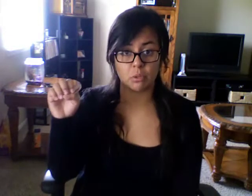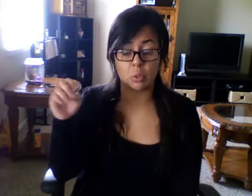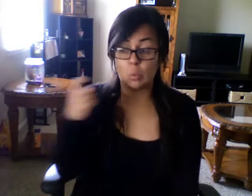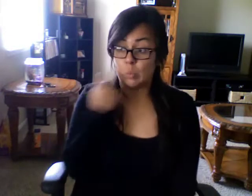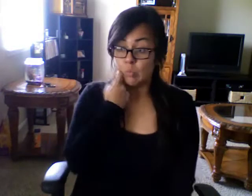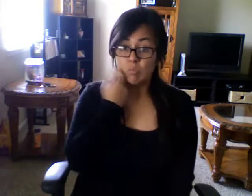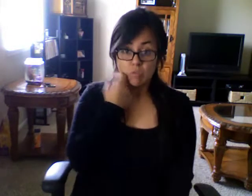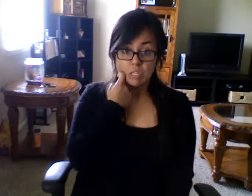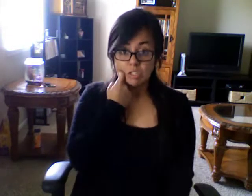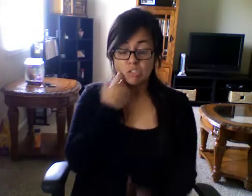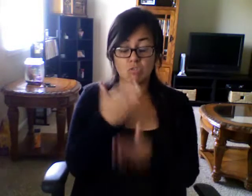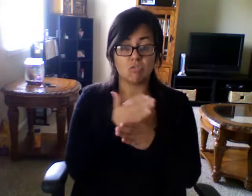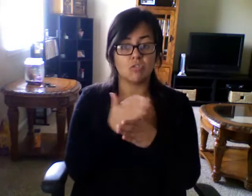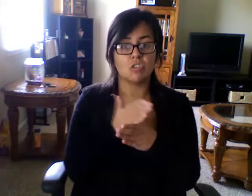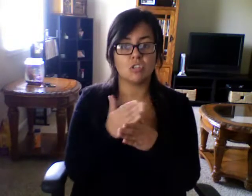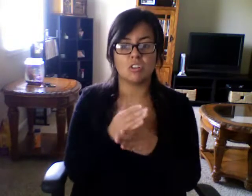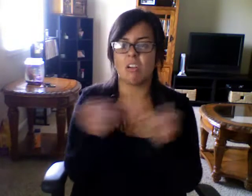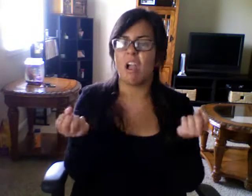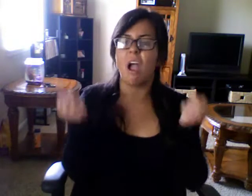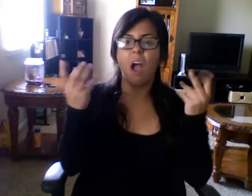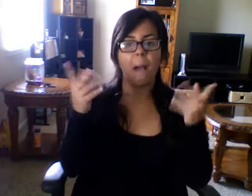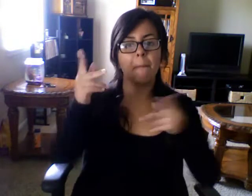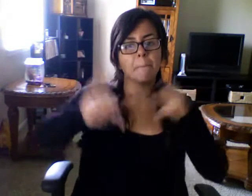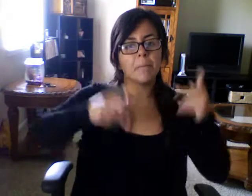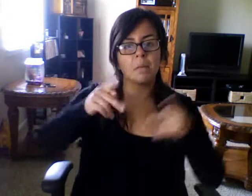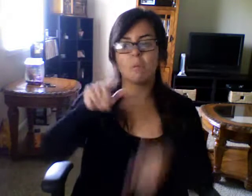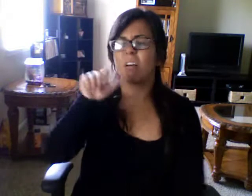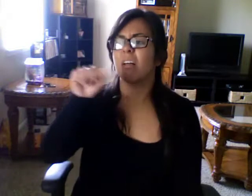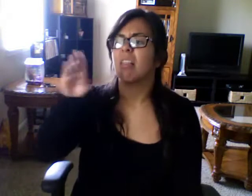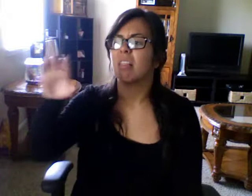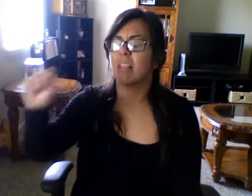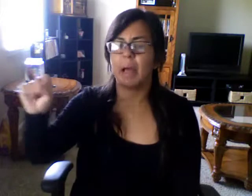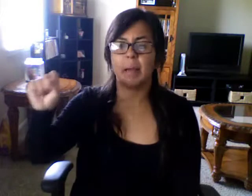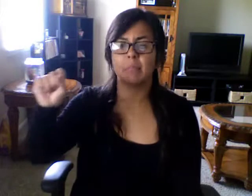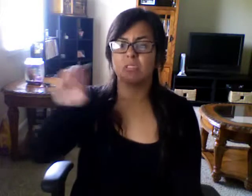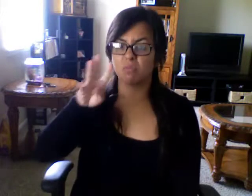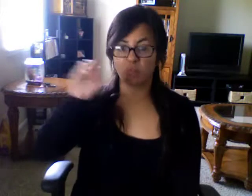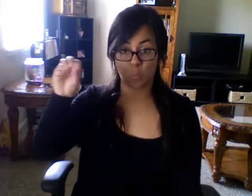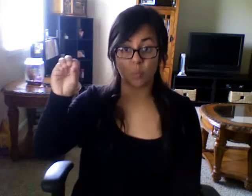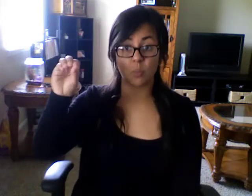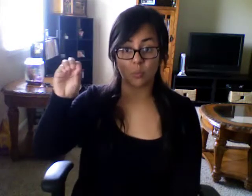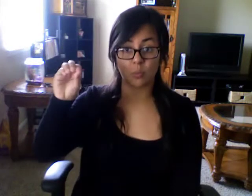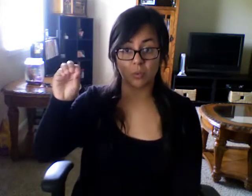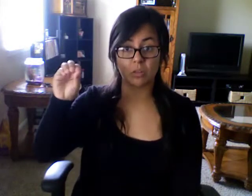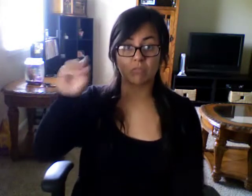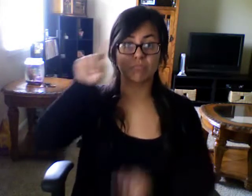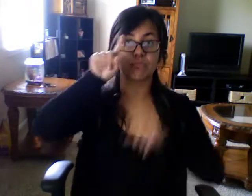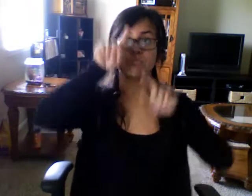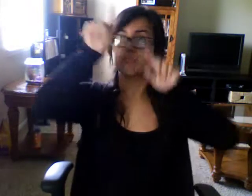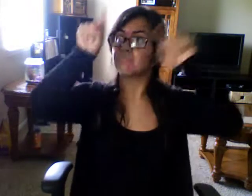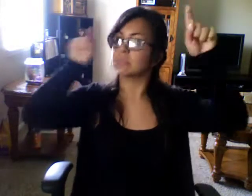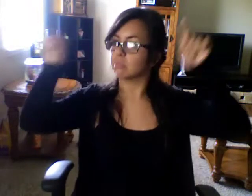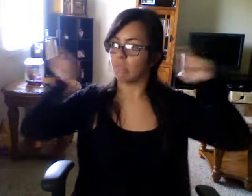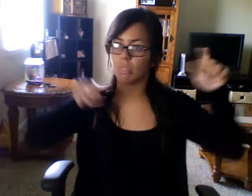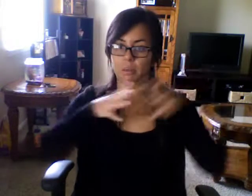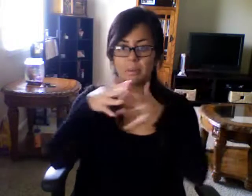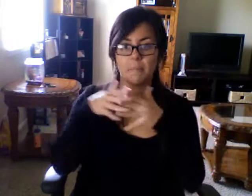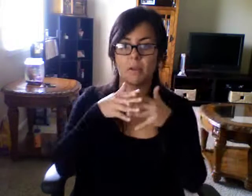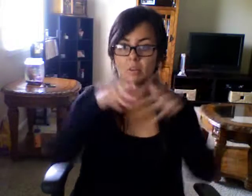Europe. Many of them pharmaceutical companies seeking now to enter this space to target this rare cancer that thankfully right now